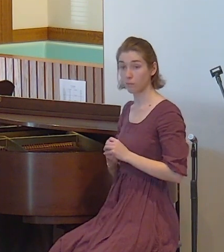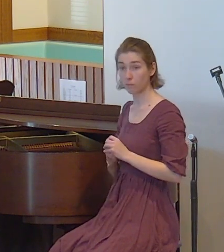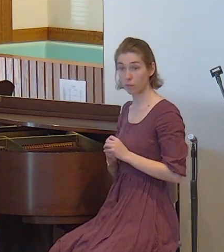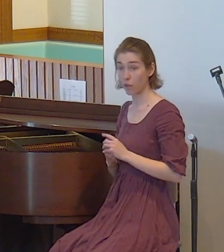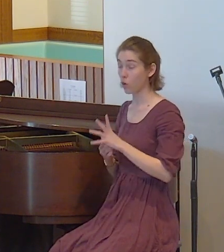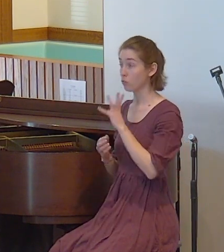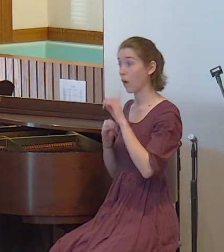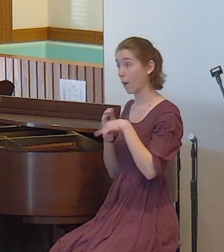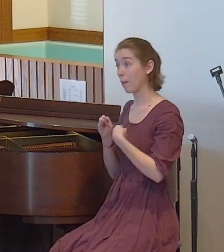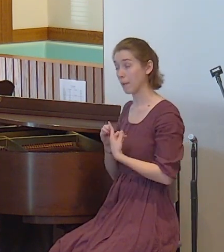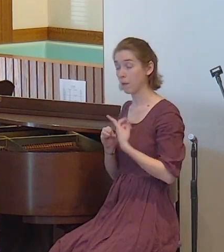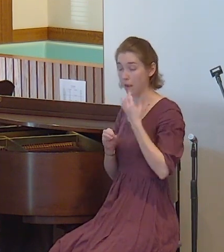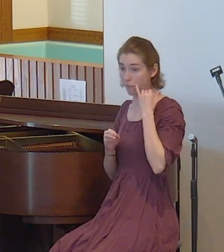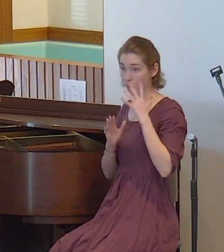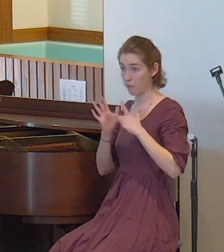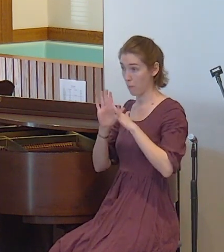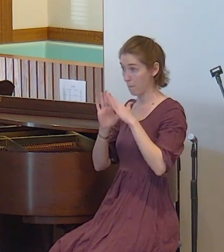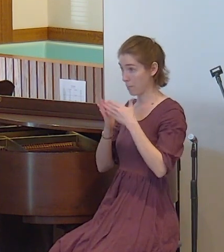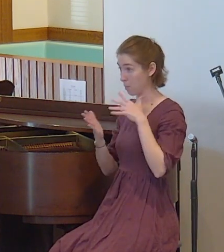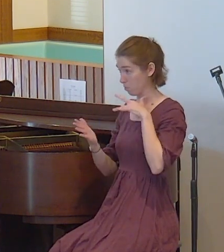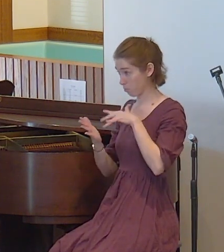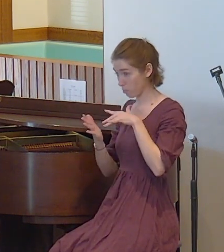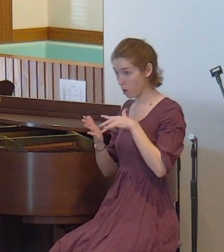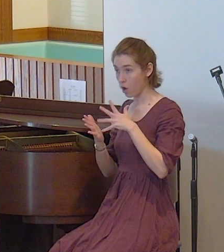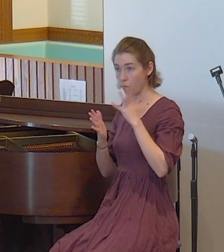This is what we talked about. If you have your Bibles, you want to look.